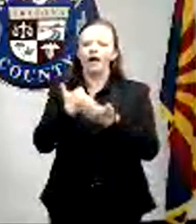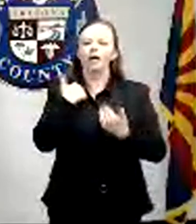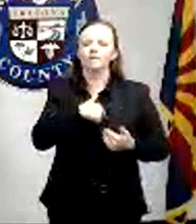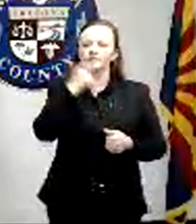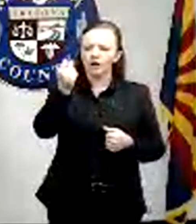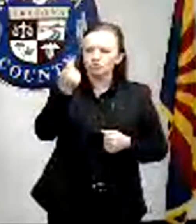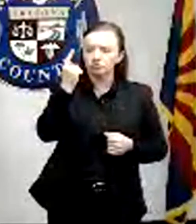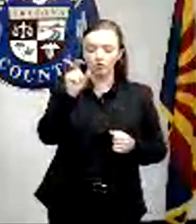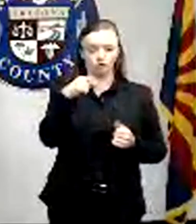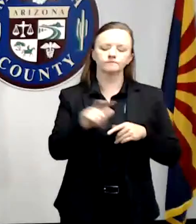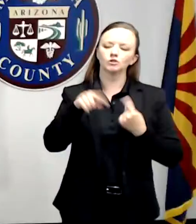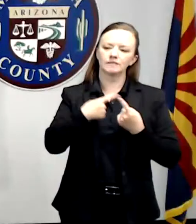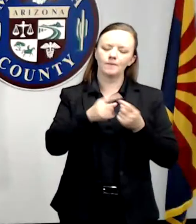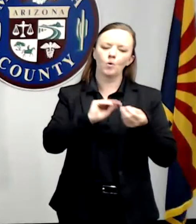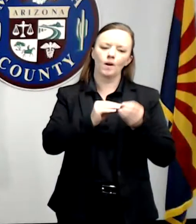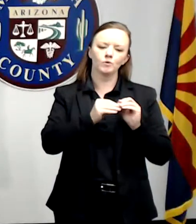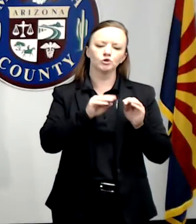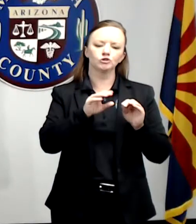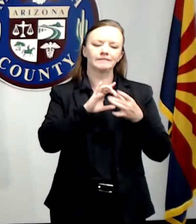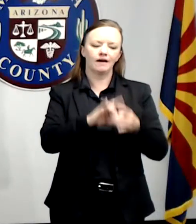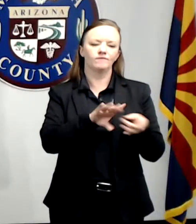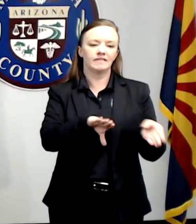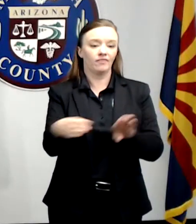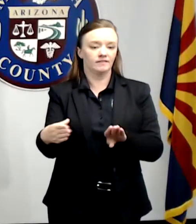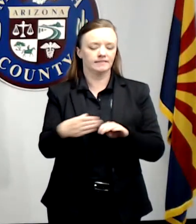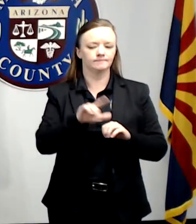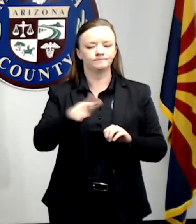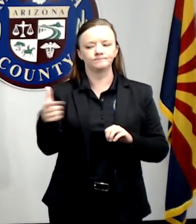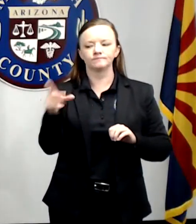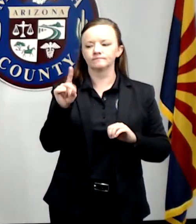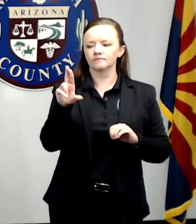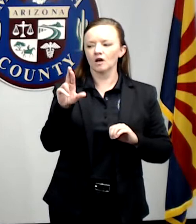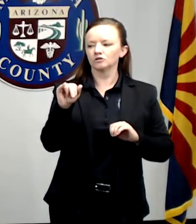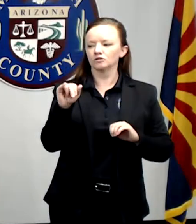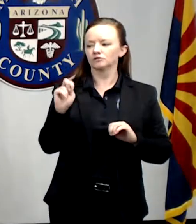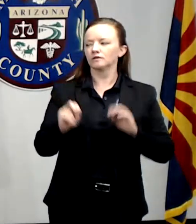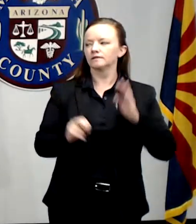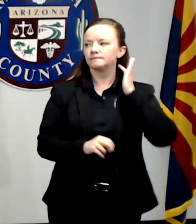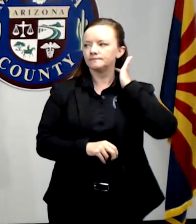whether we should expect this level. Reports and stuff. Dr. Sunshine will answer that.